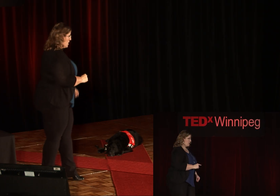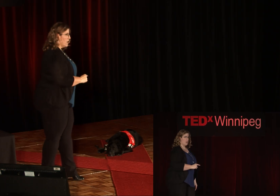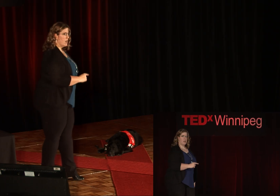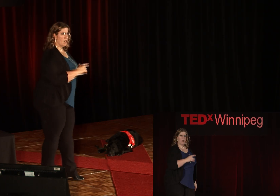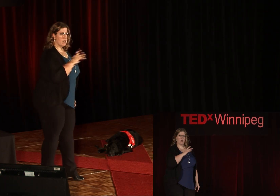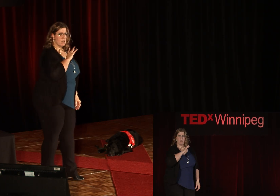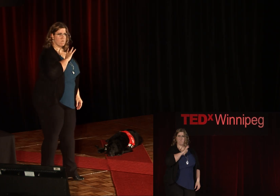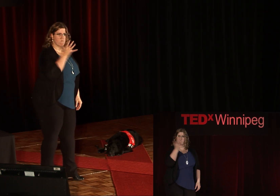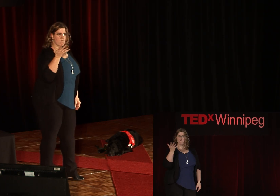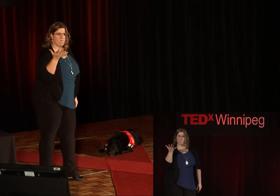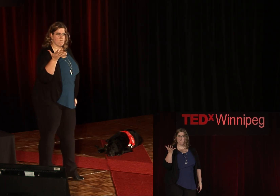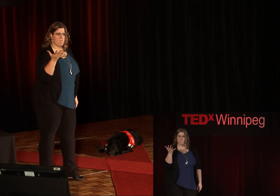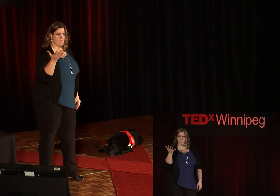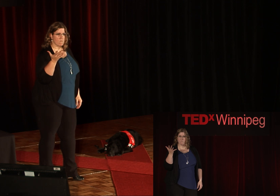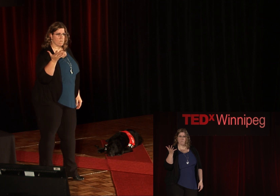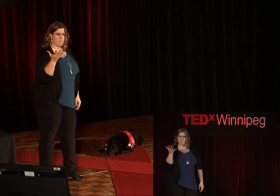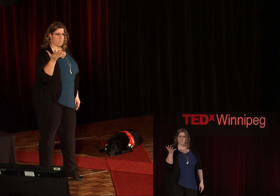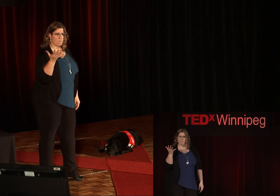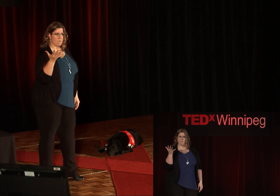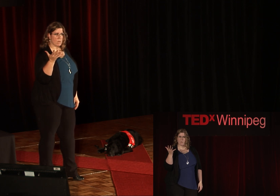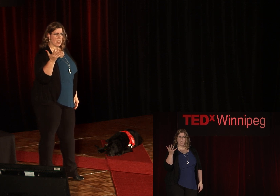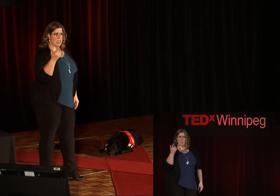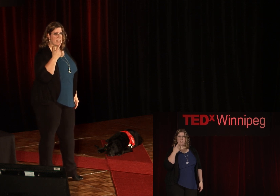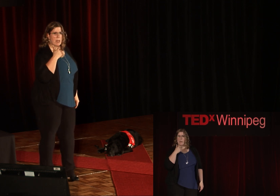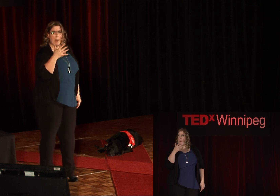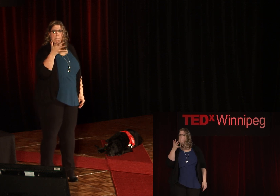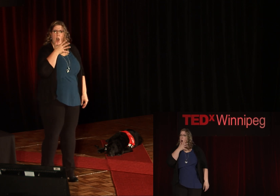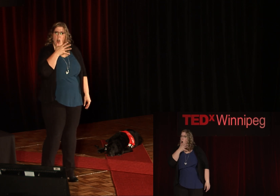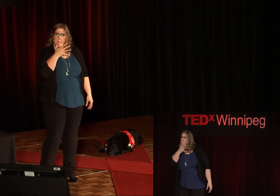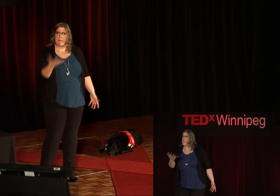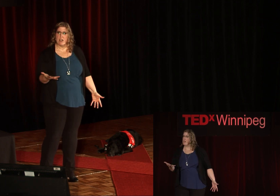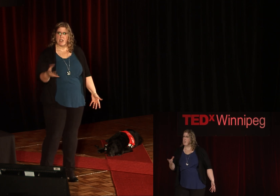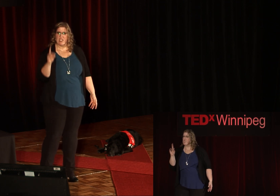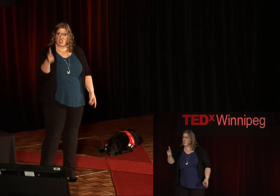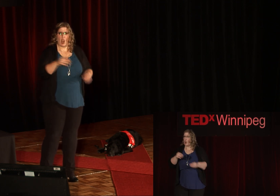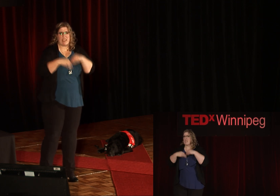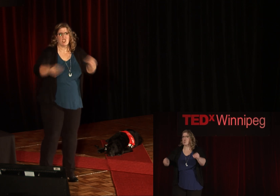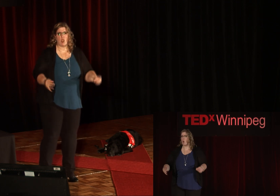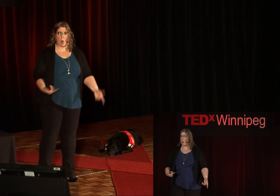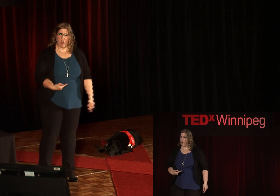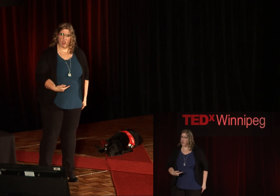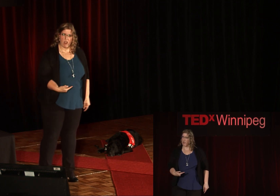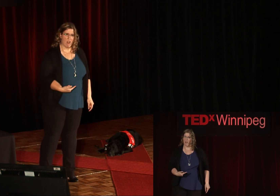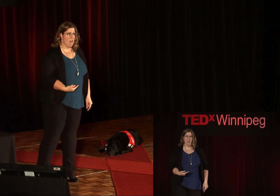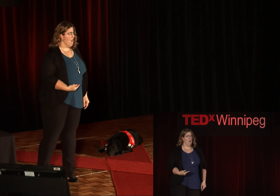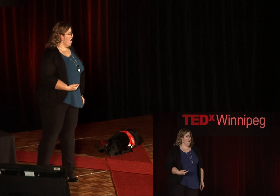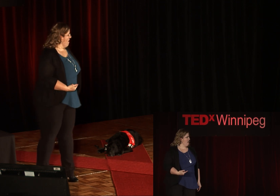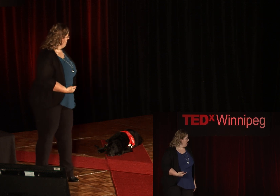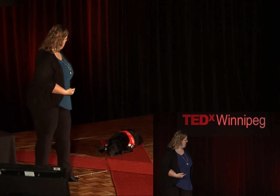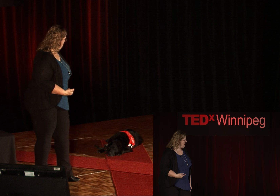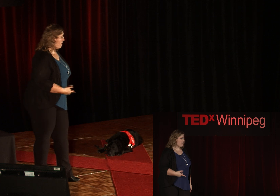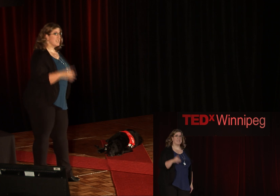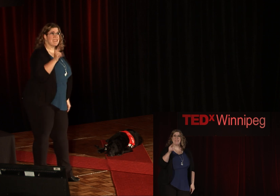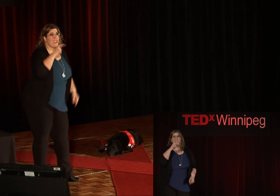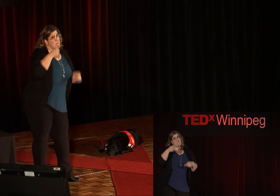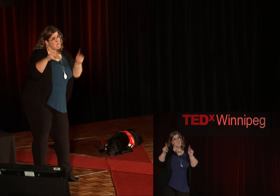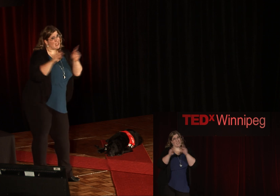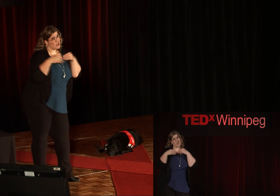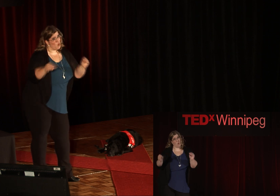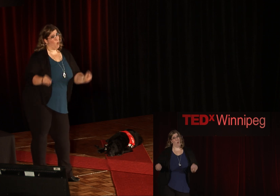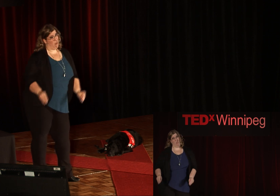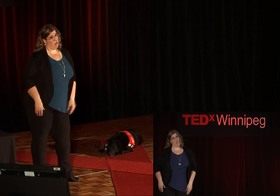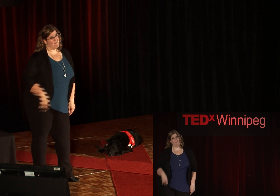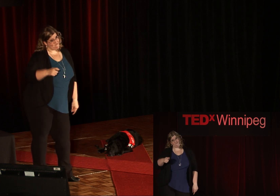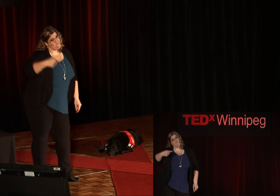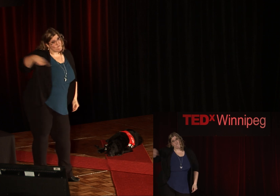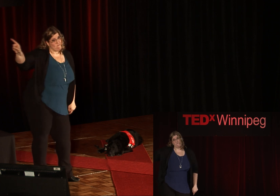got upset, and looked at his mom and yelled, "Mom, there's a dog in the store. Dogs aren't allowed in the store. She's breaking